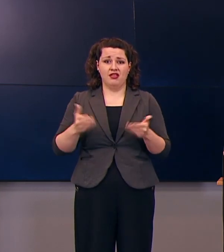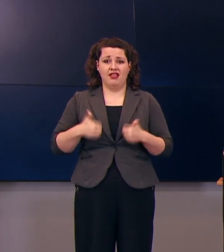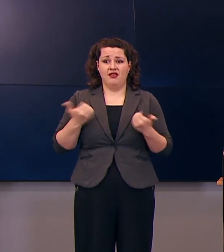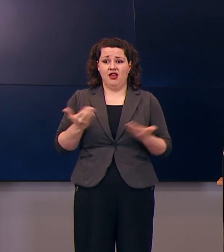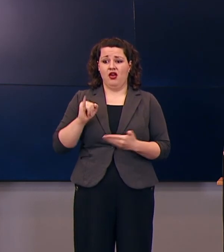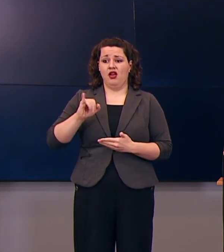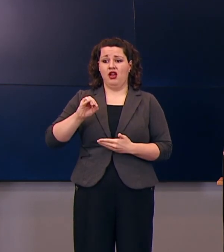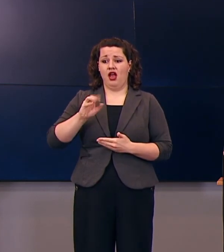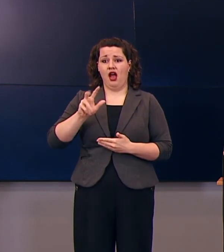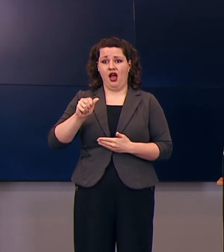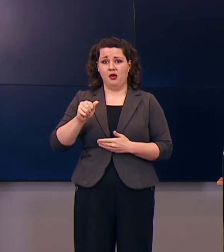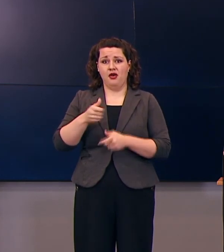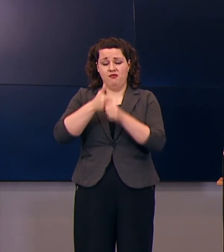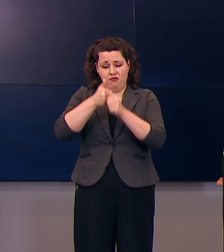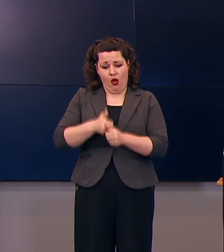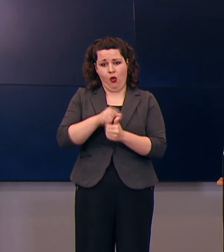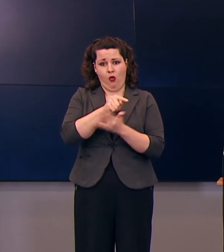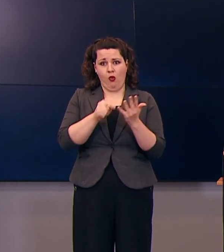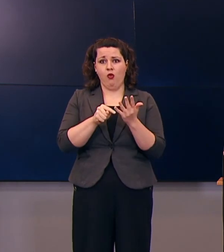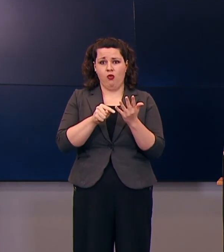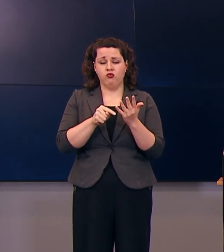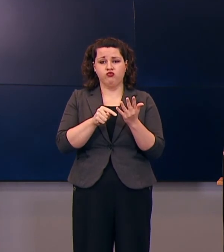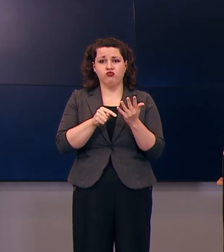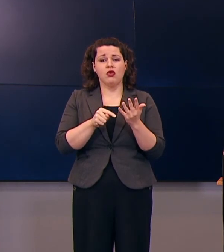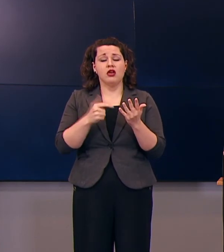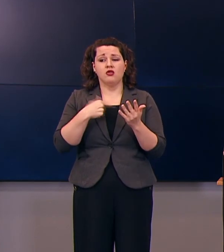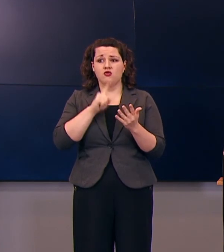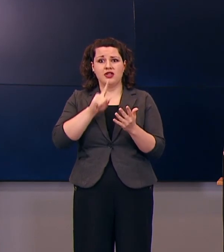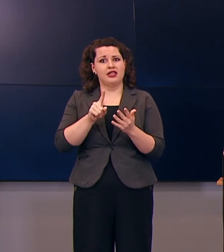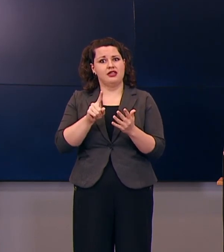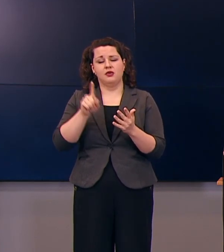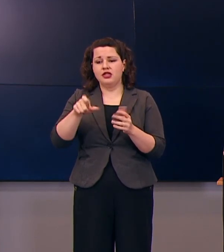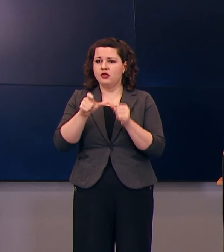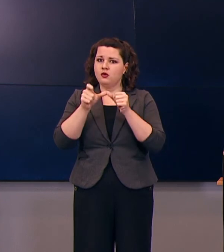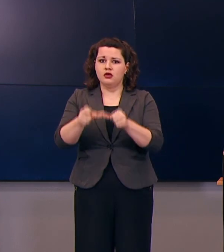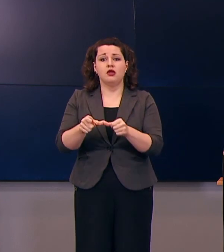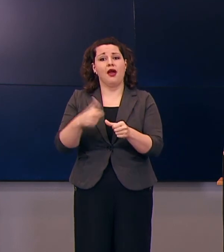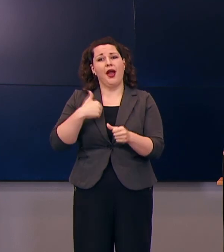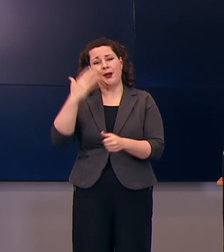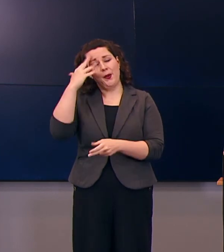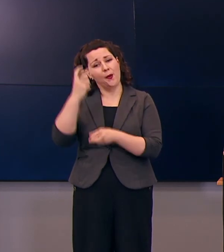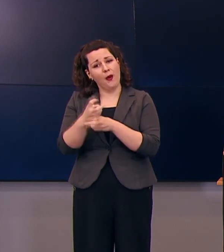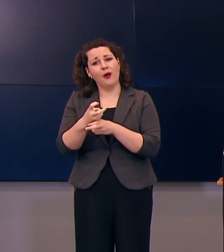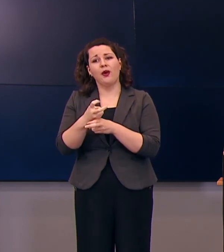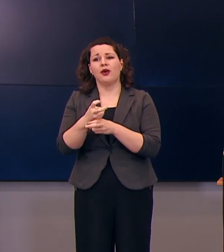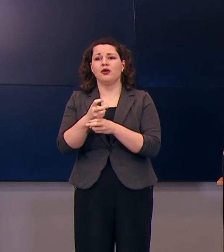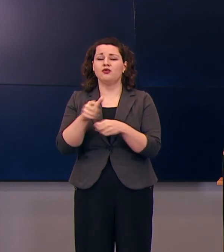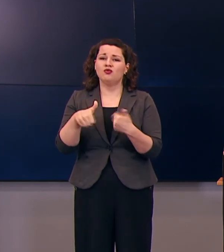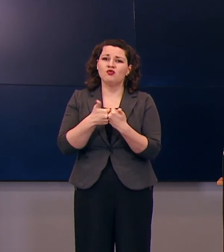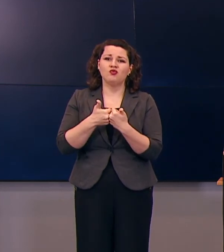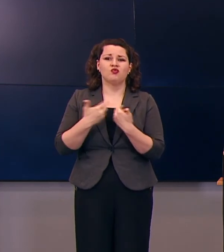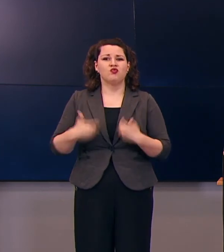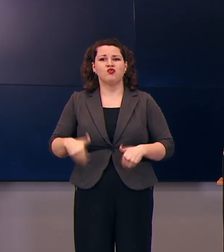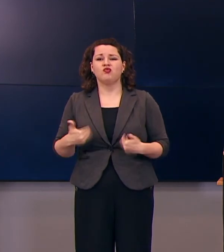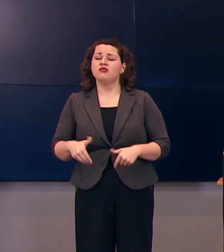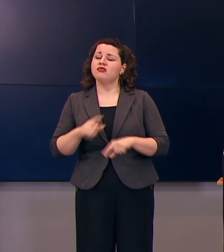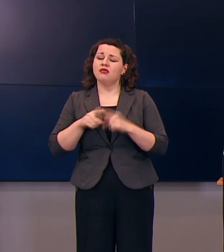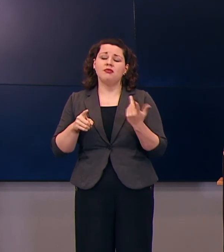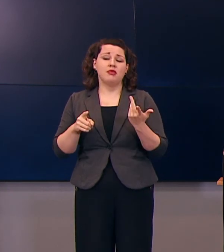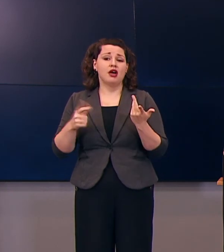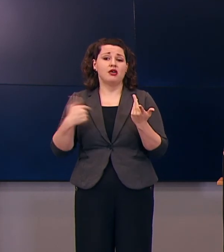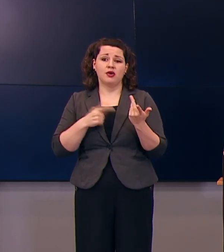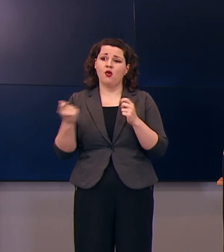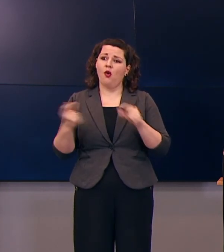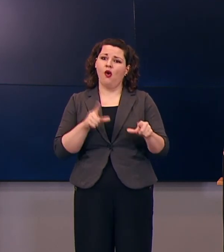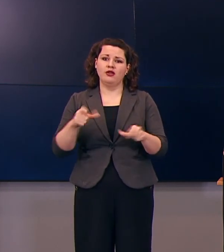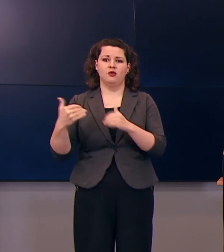those mitigation measures to heart, and we just need to really keep it up. And I know it's difficult, and I know it's hard, but those are the things that we can all be